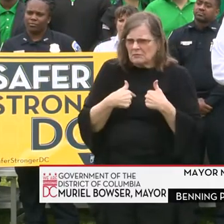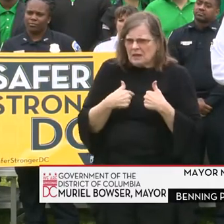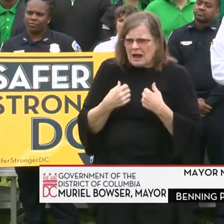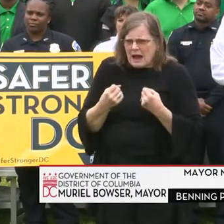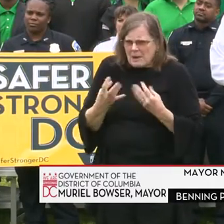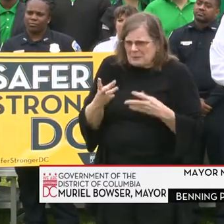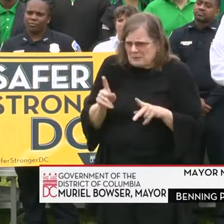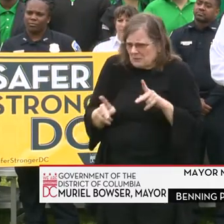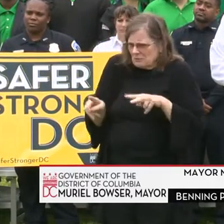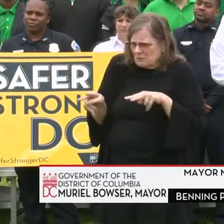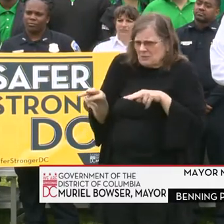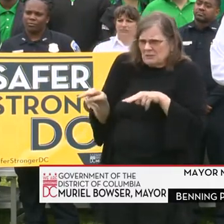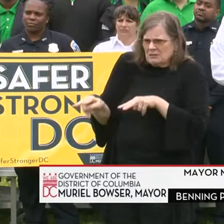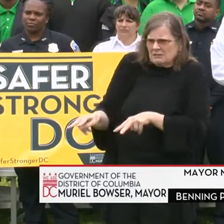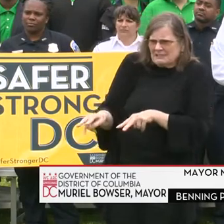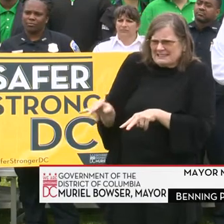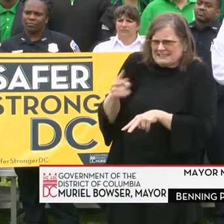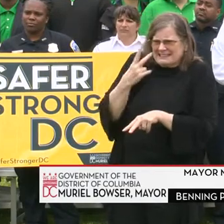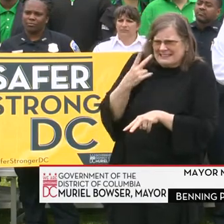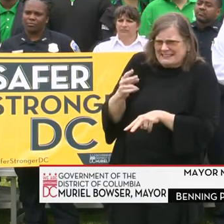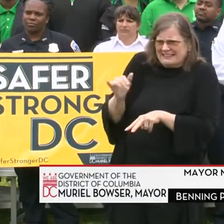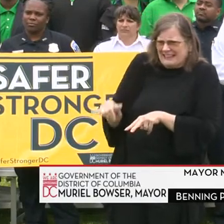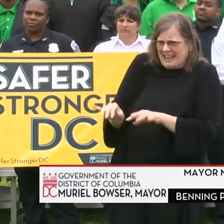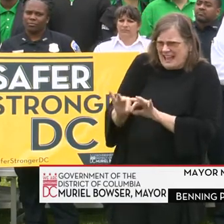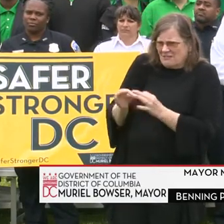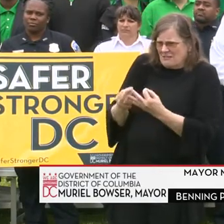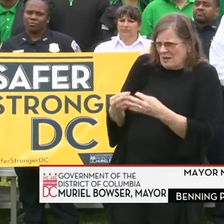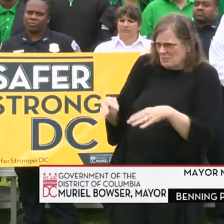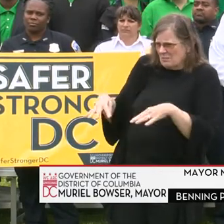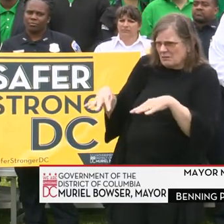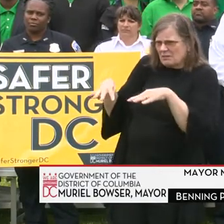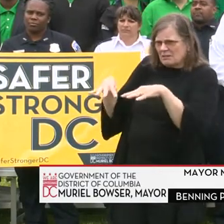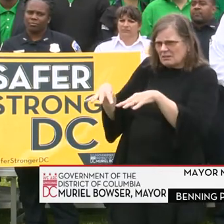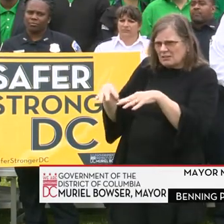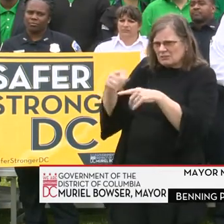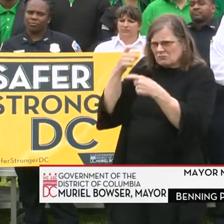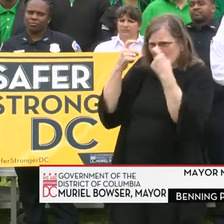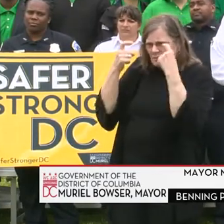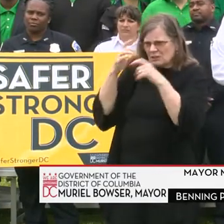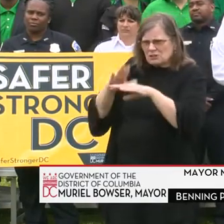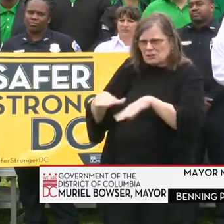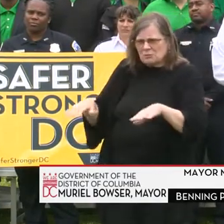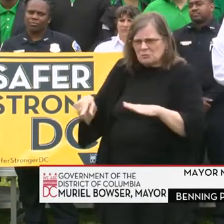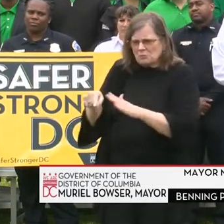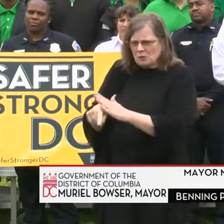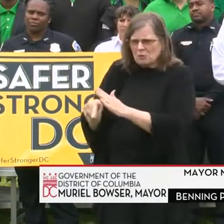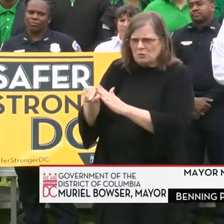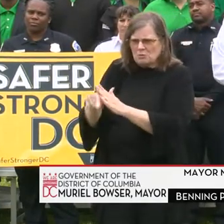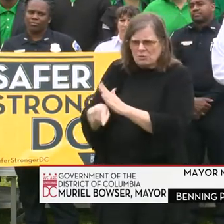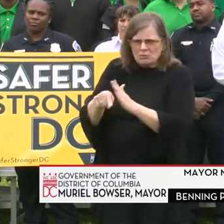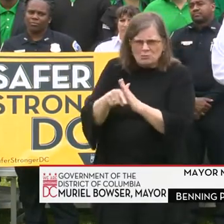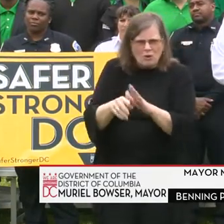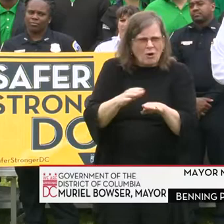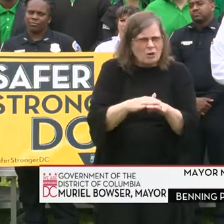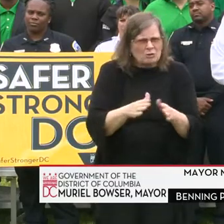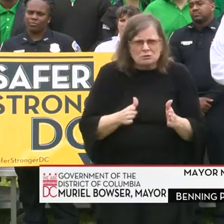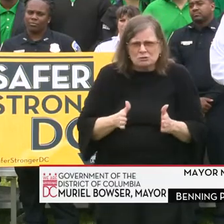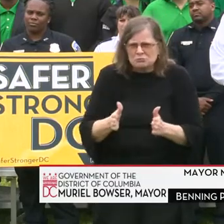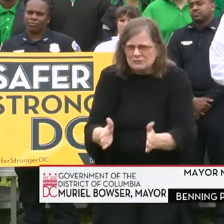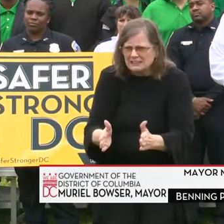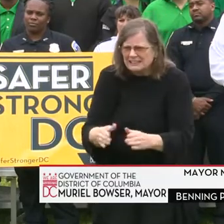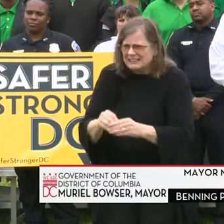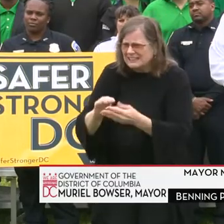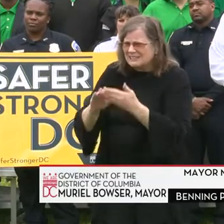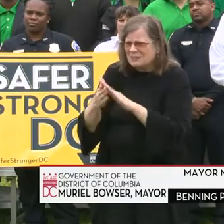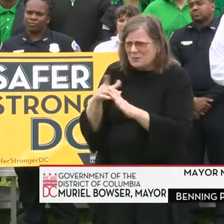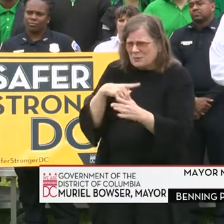that? The other families that have been traumatized, other children that have been murdered in the streets. And the communities, you said you need support